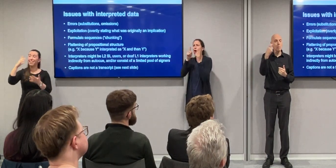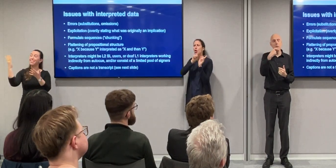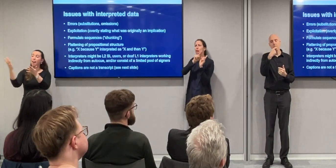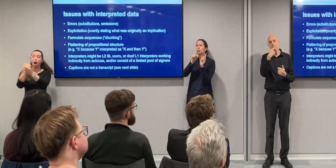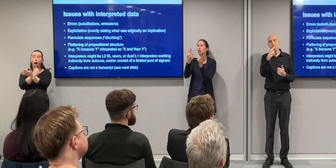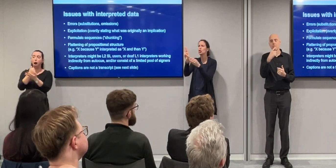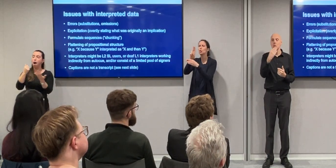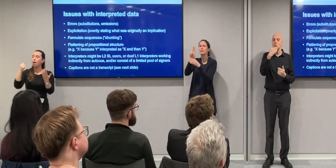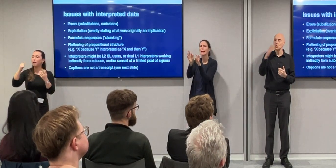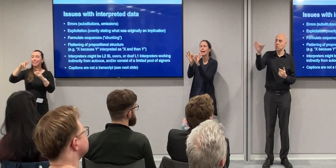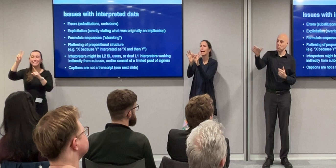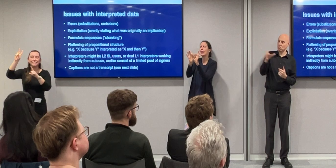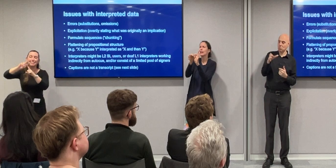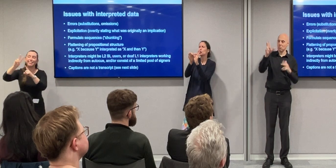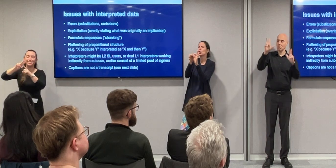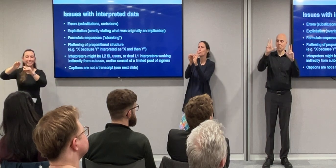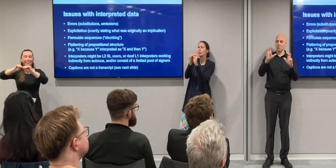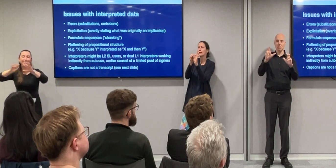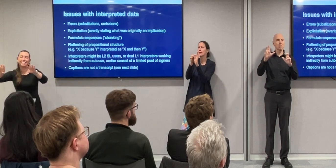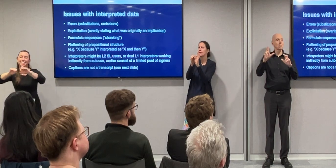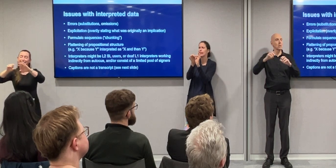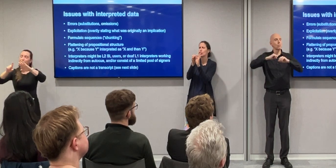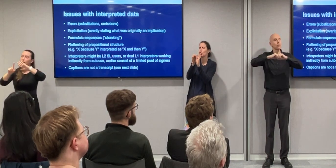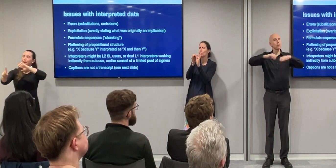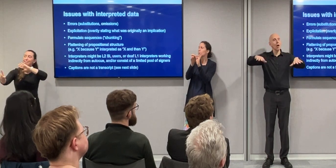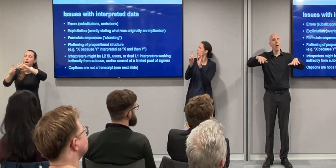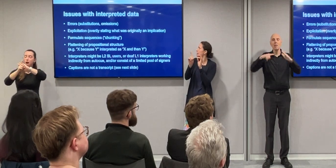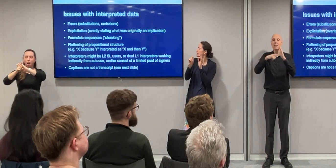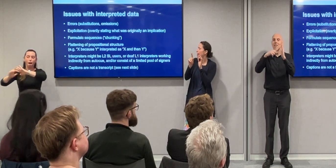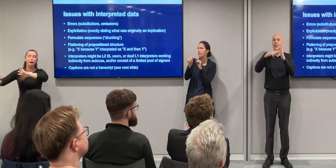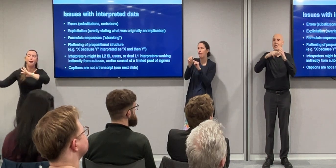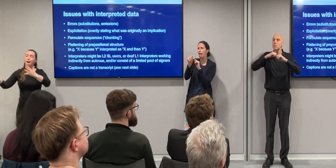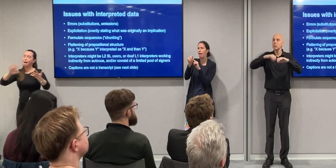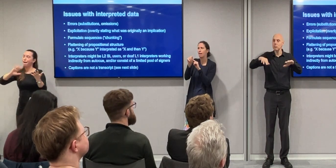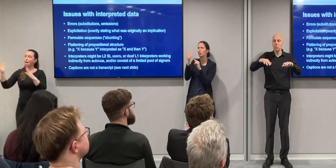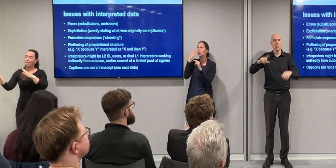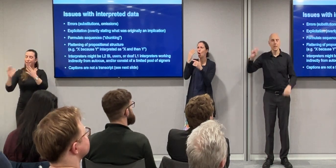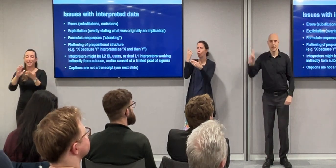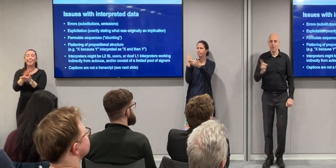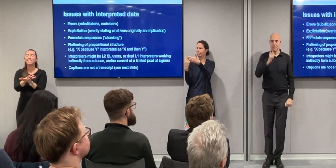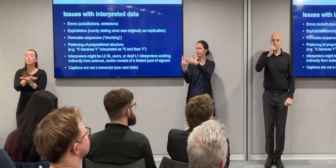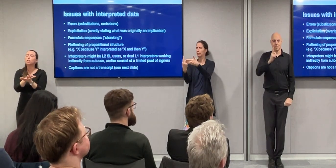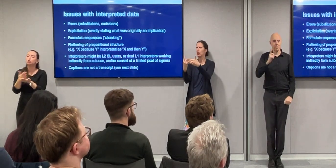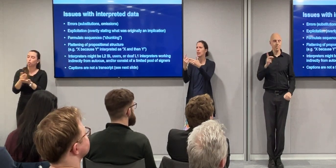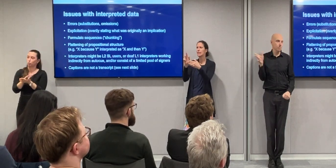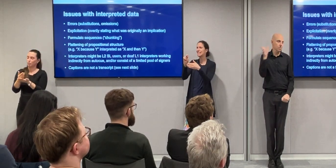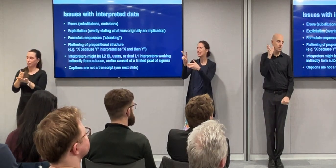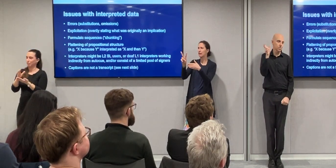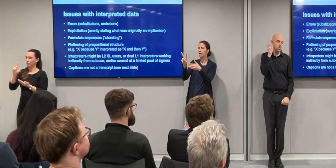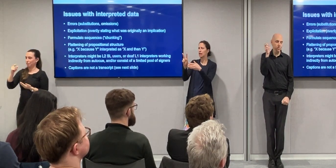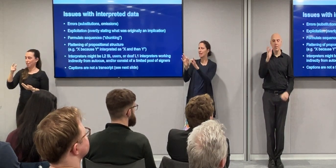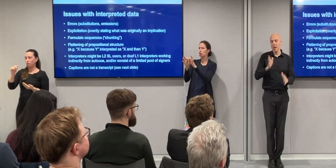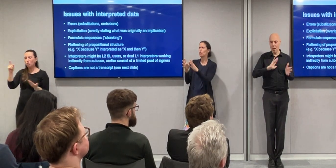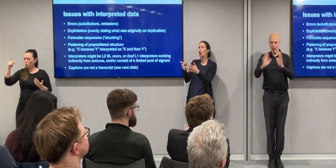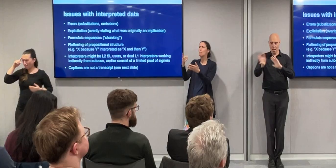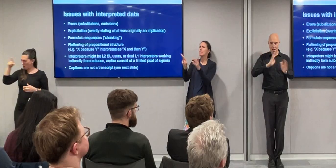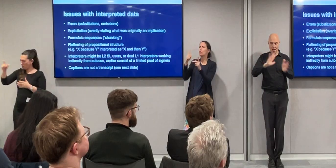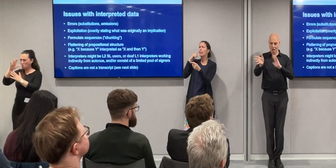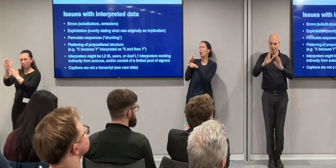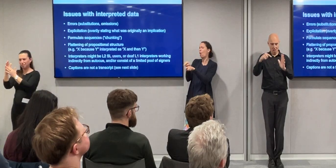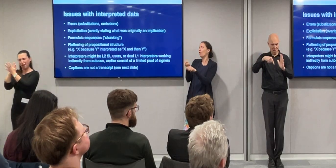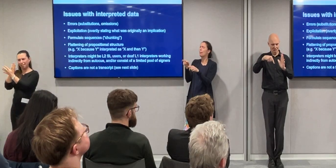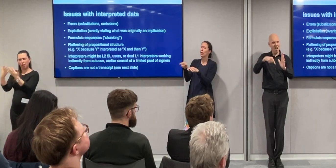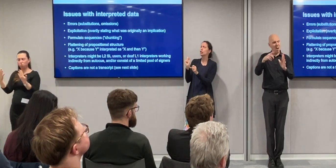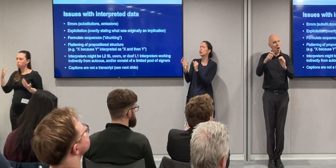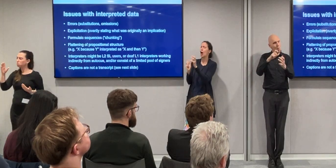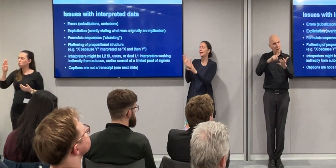interpreted data. So this might be broadcast data where you have an in-vision interpreter on the screen and you're thinking, well, they're signing, right? So that's BSL